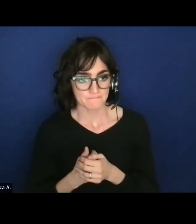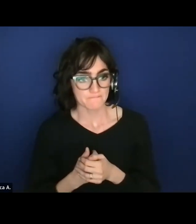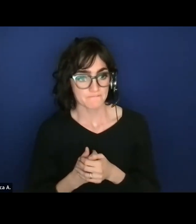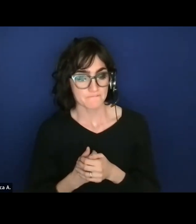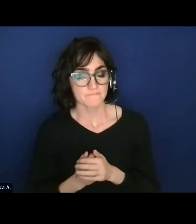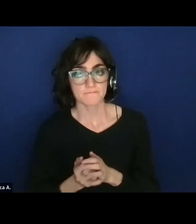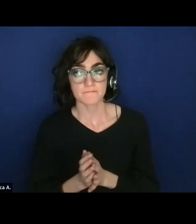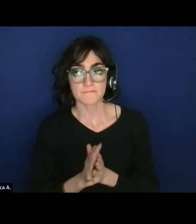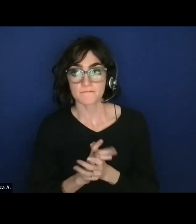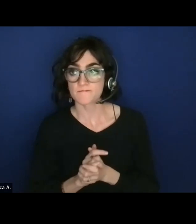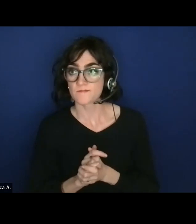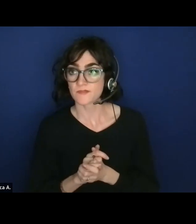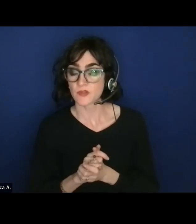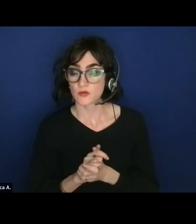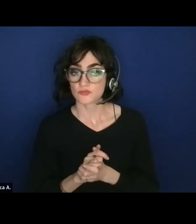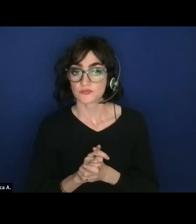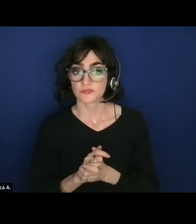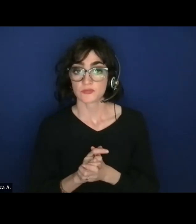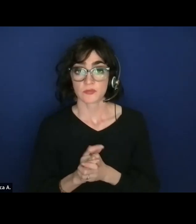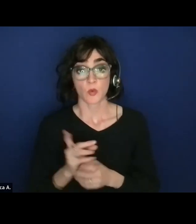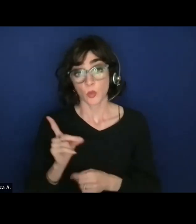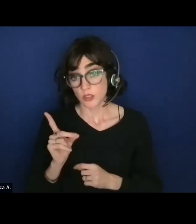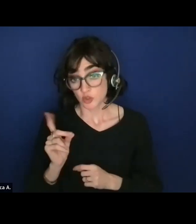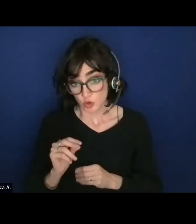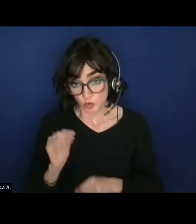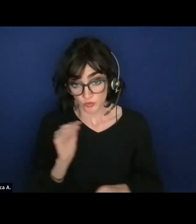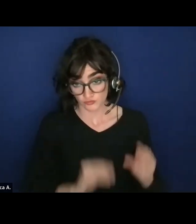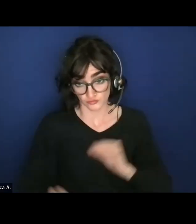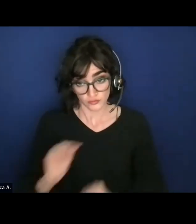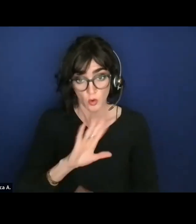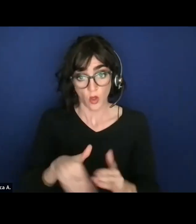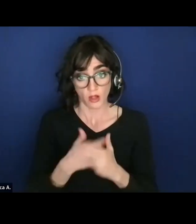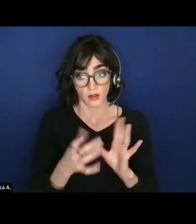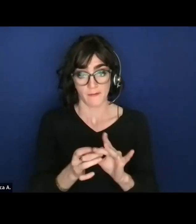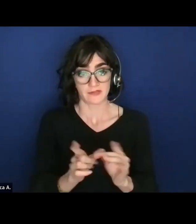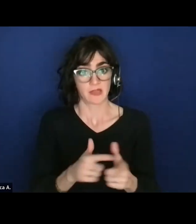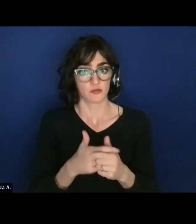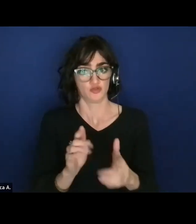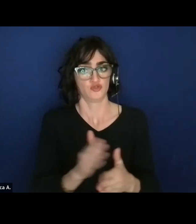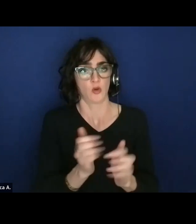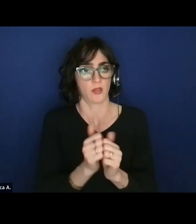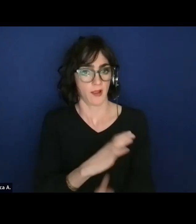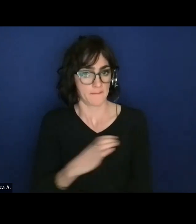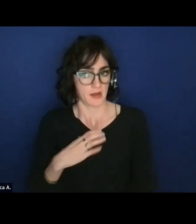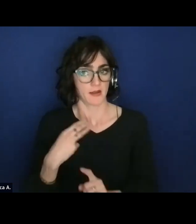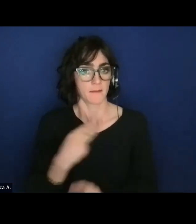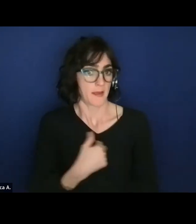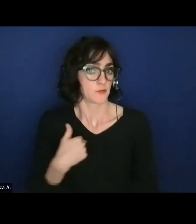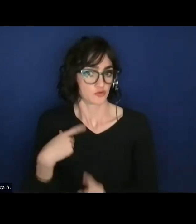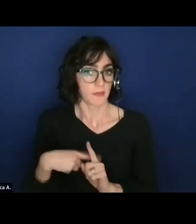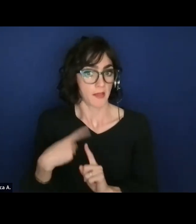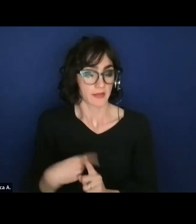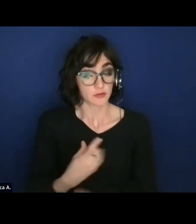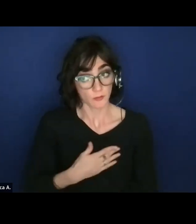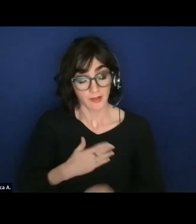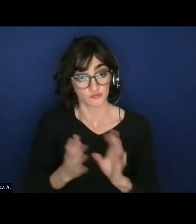chat. We do compile those comments and share them with CRIS committee members every month. So please do share your thoughts